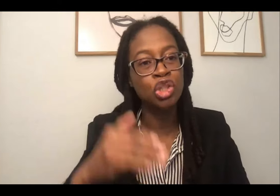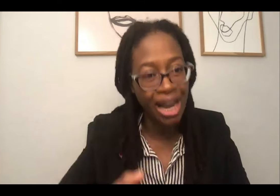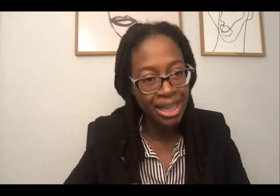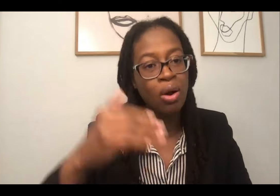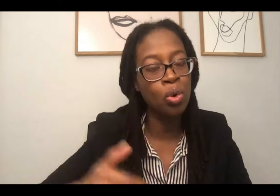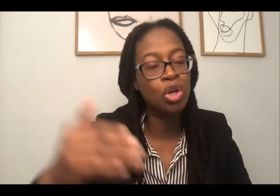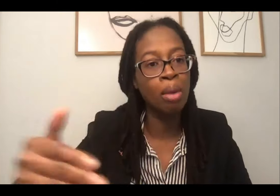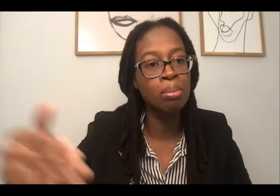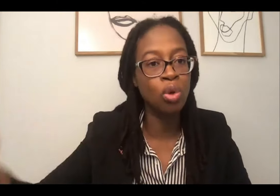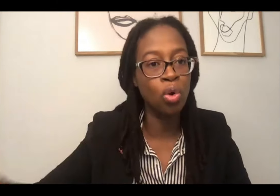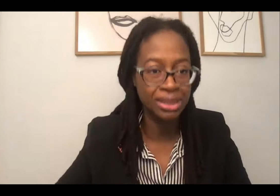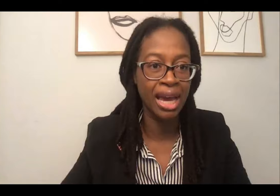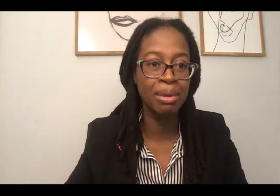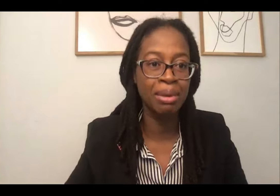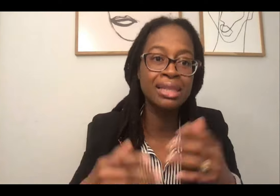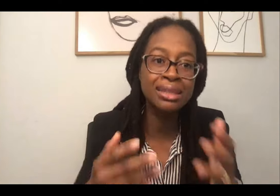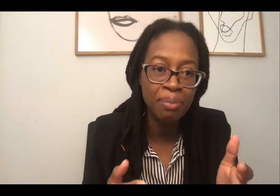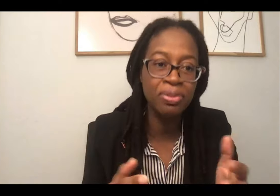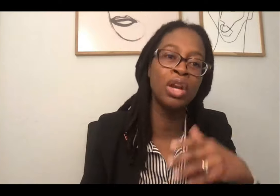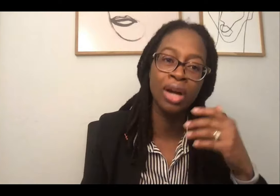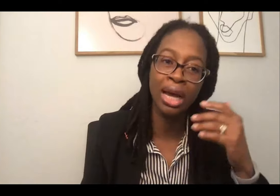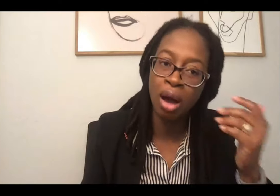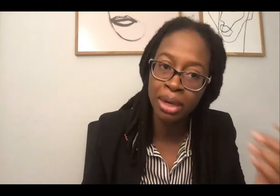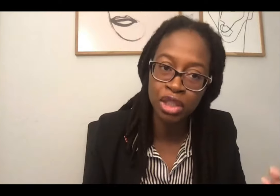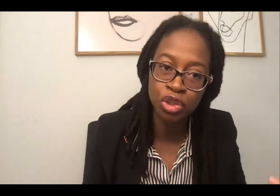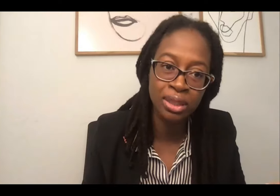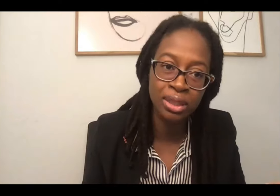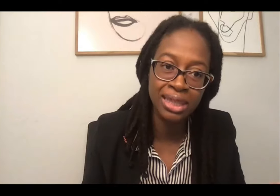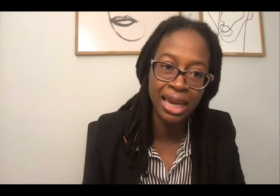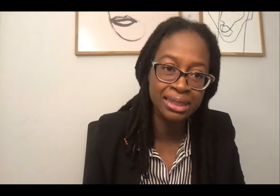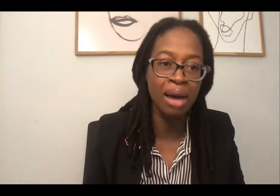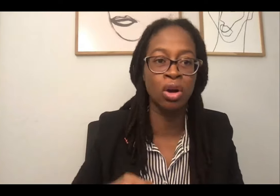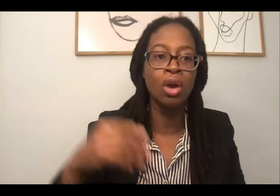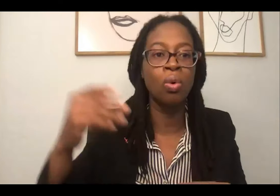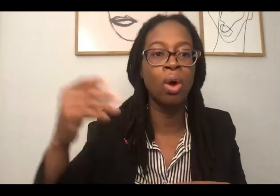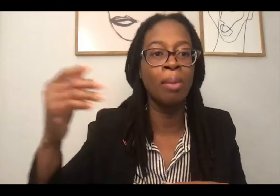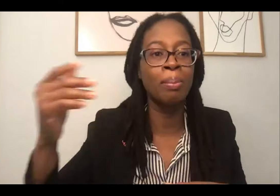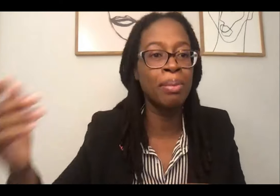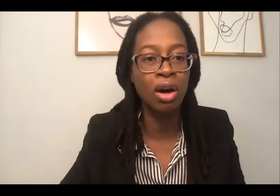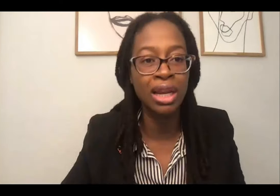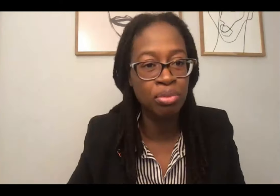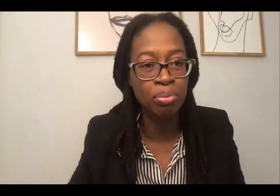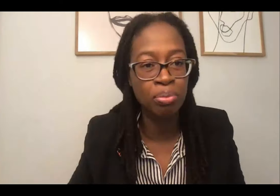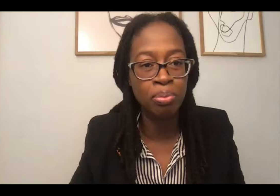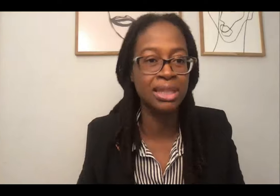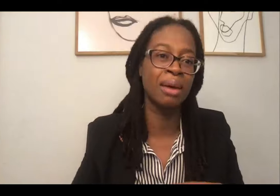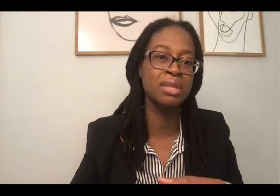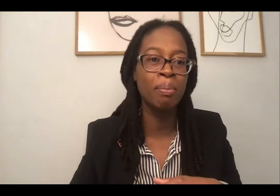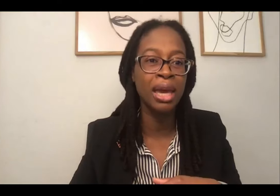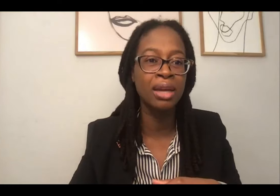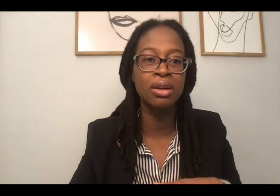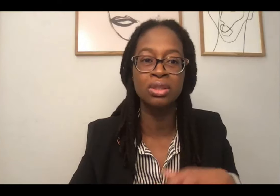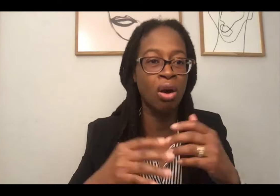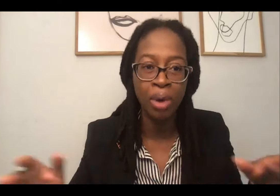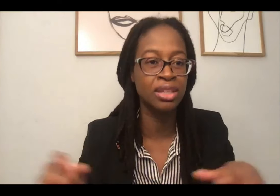tracking outcomes over time. And it's the same thing when we look at common entrance exams or what might be called 11 plus exams in Barbados or